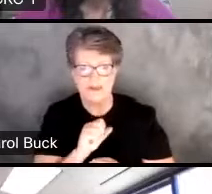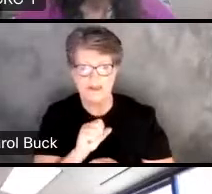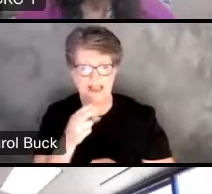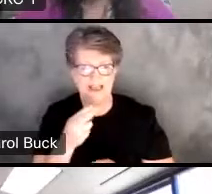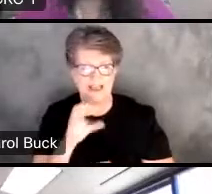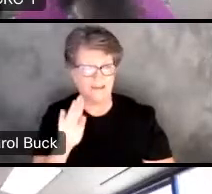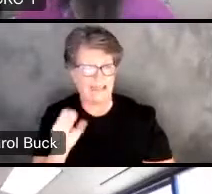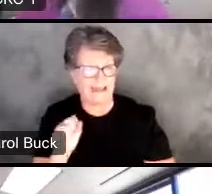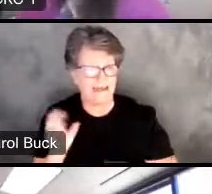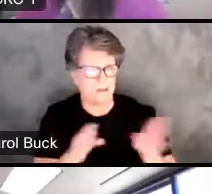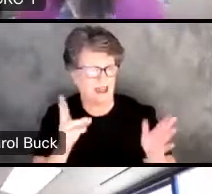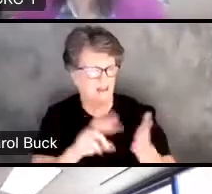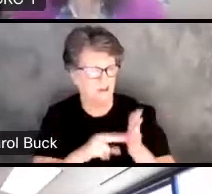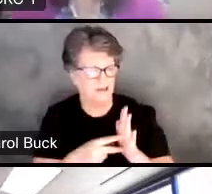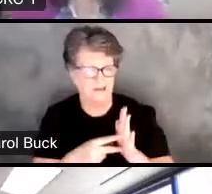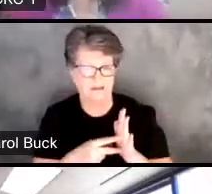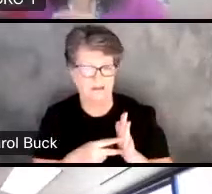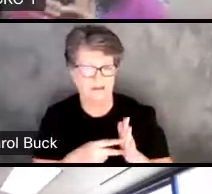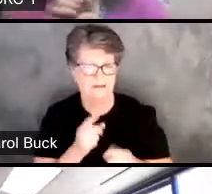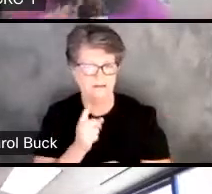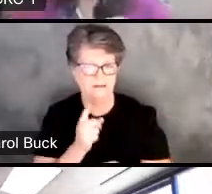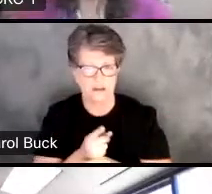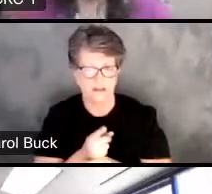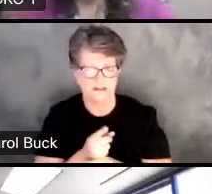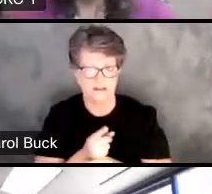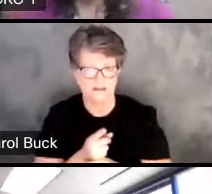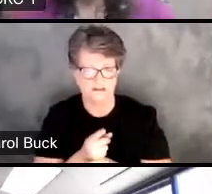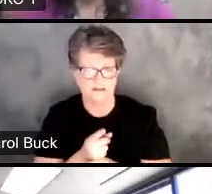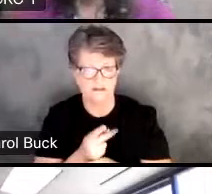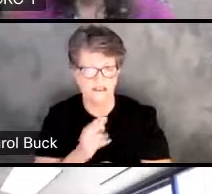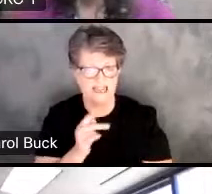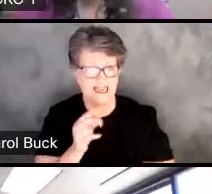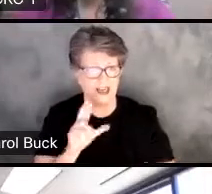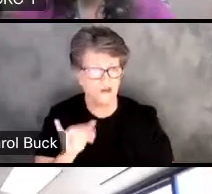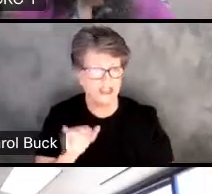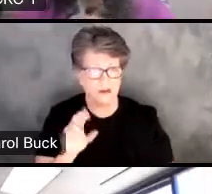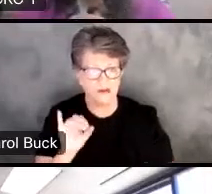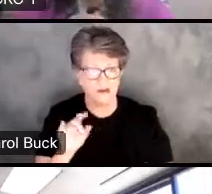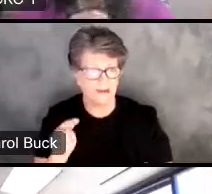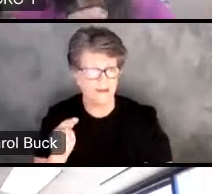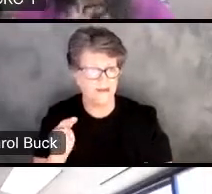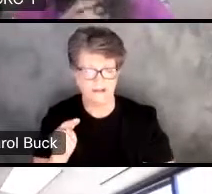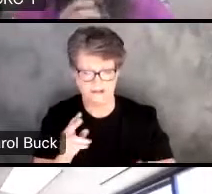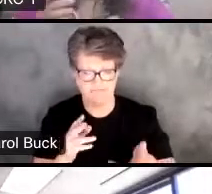HCBS plans. Is that Hillary Robbins? Is she there, Hillary?